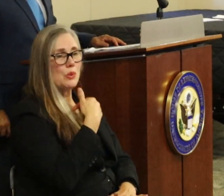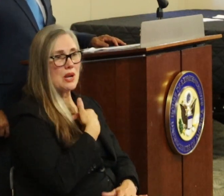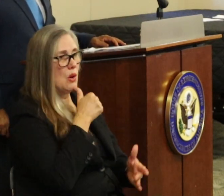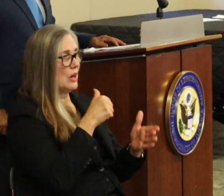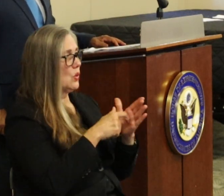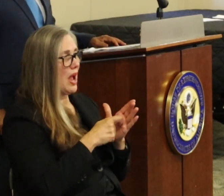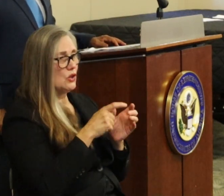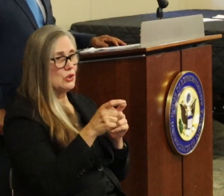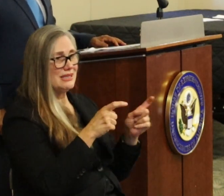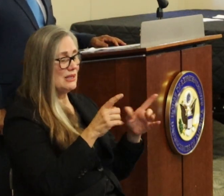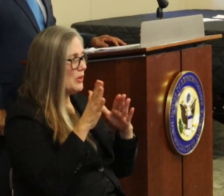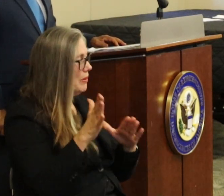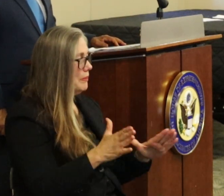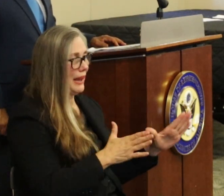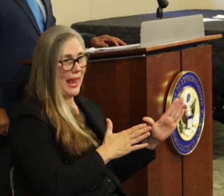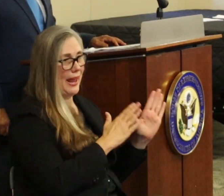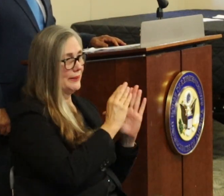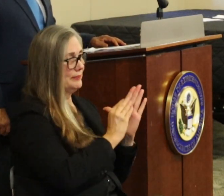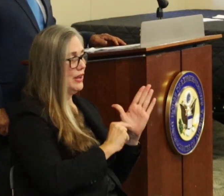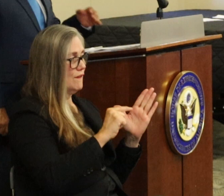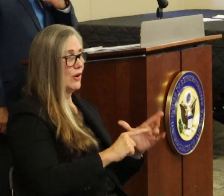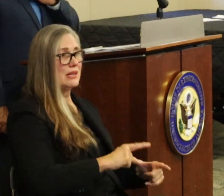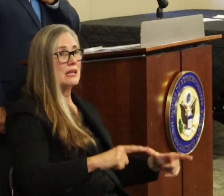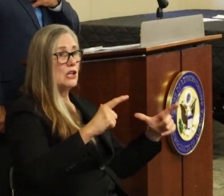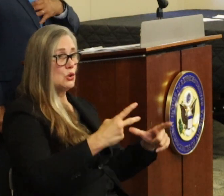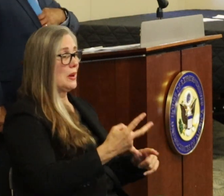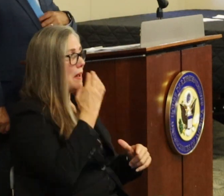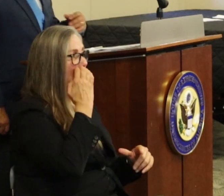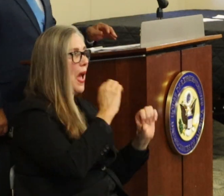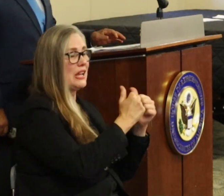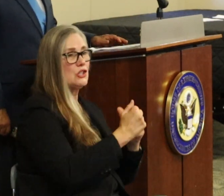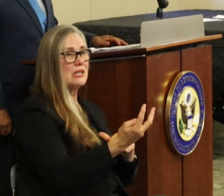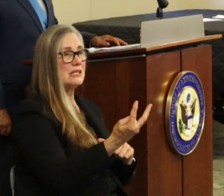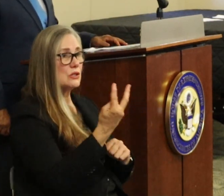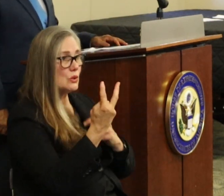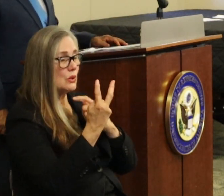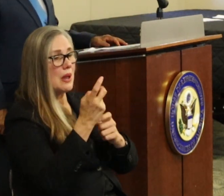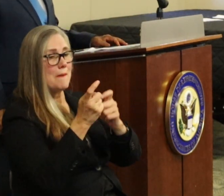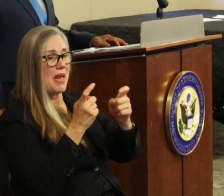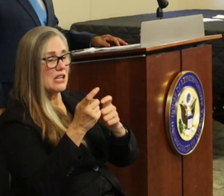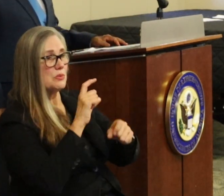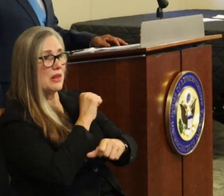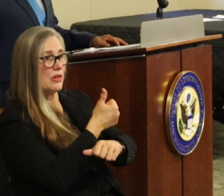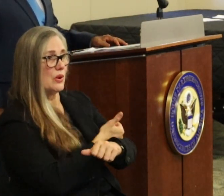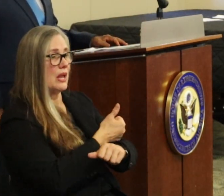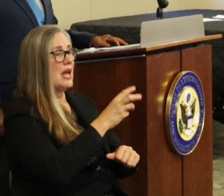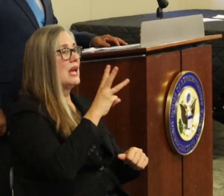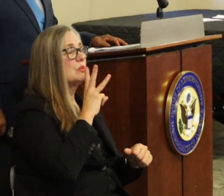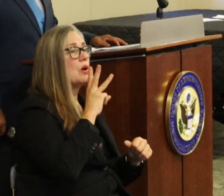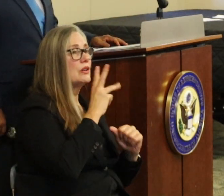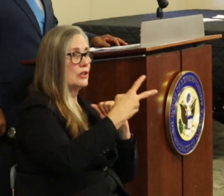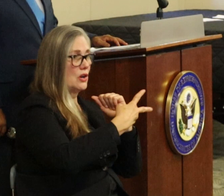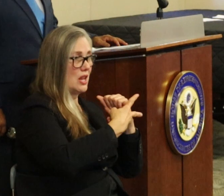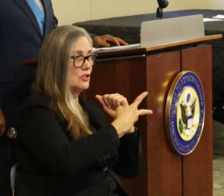So instead, we have two agencies, the Coastal Management Authority and our Water Conservation